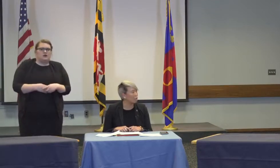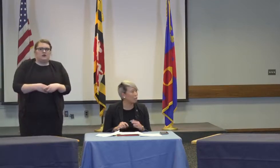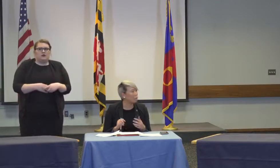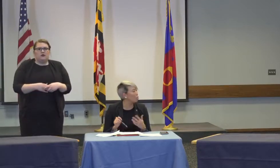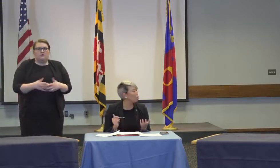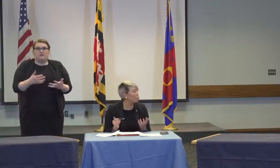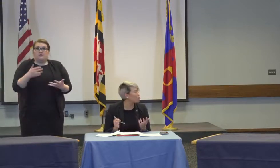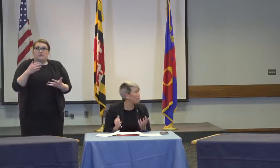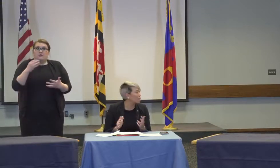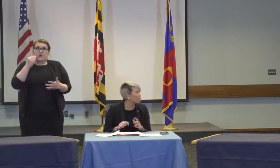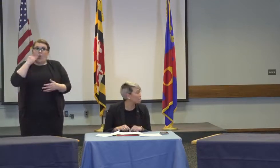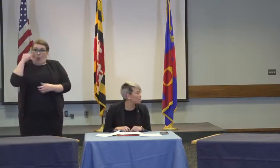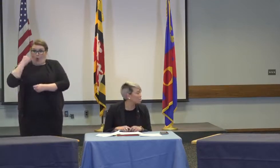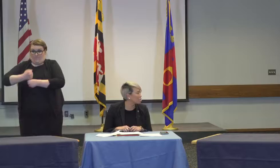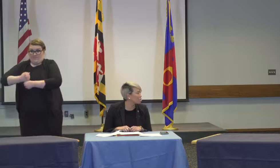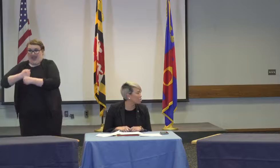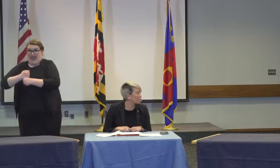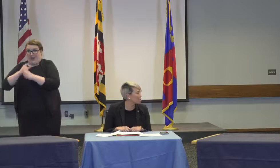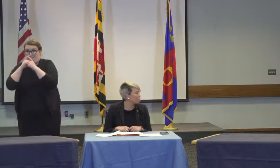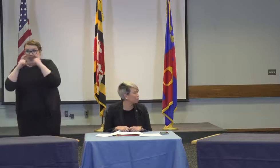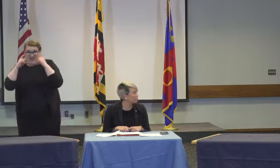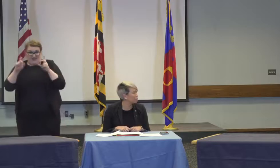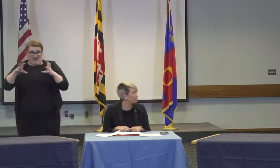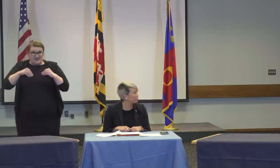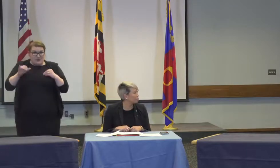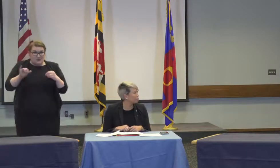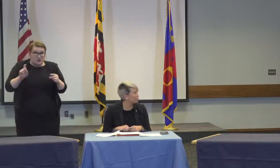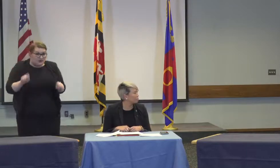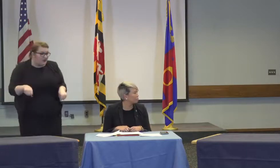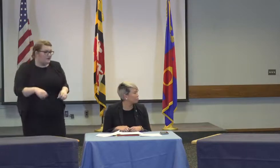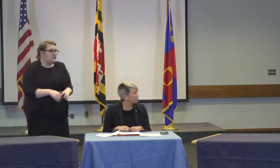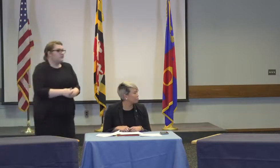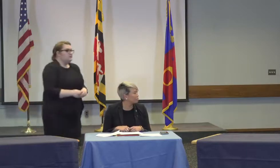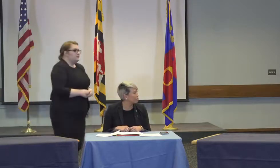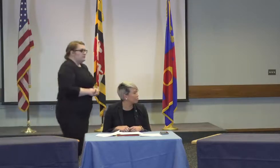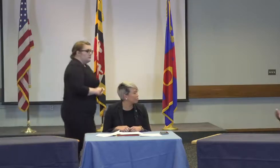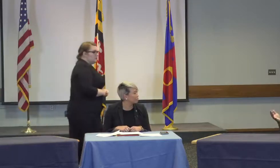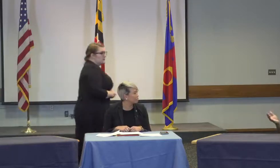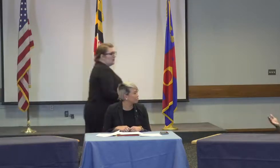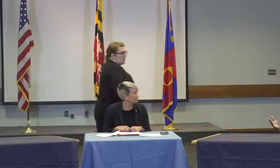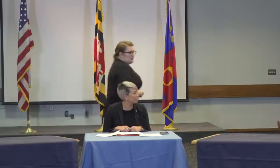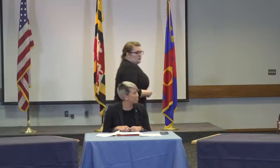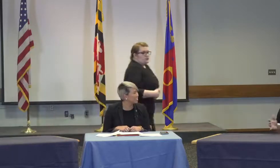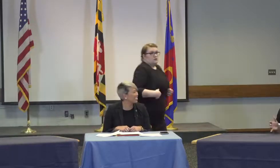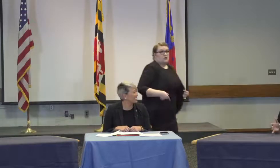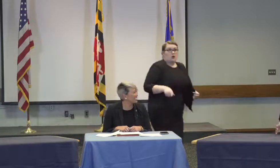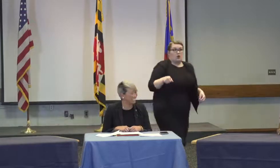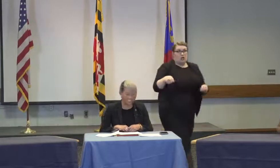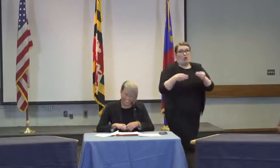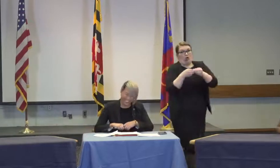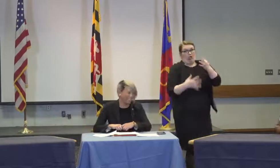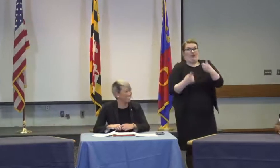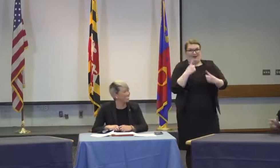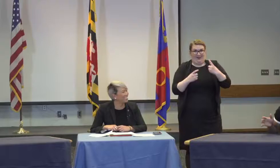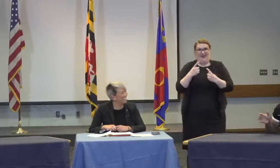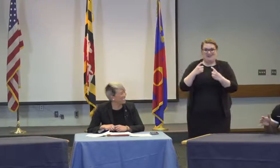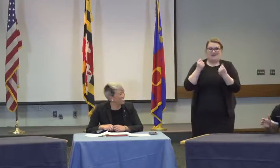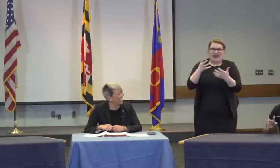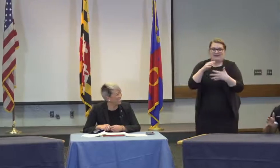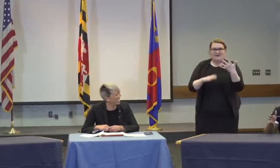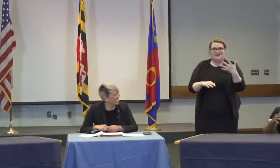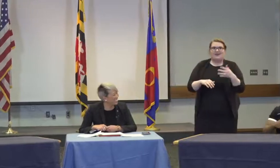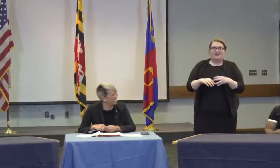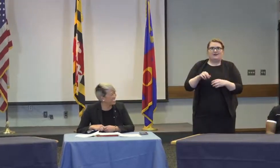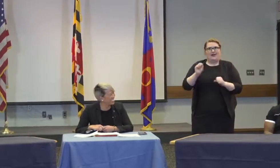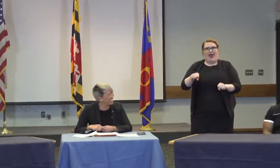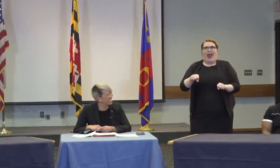are home-produced masks acceptable as well? Sure. So the question, the litany of questions you asked actually could be a whole